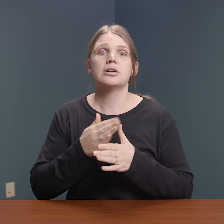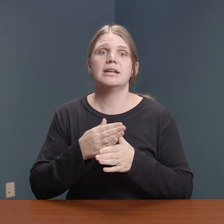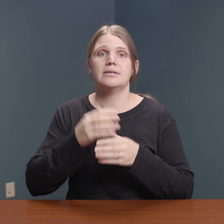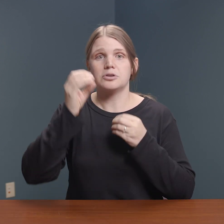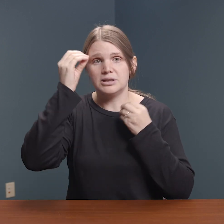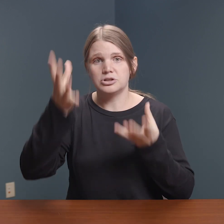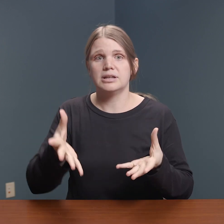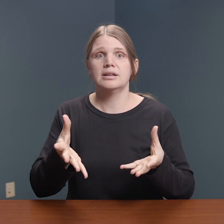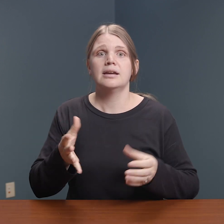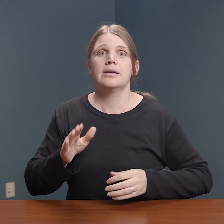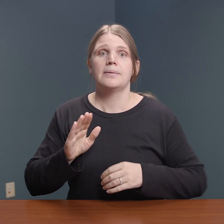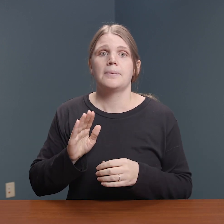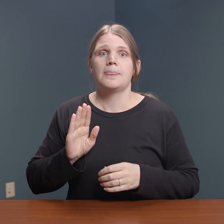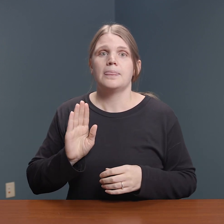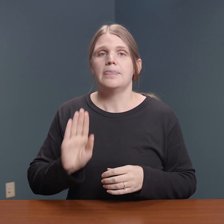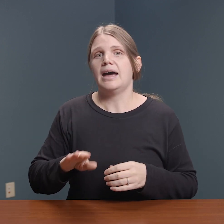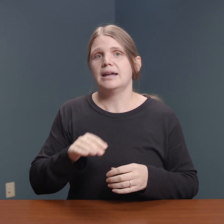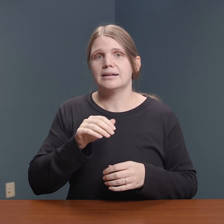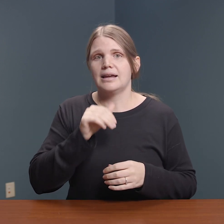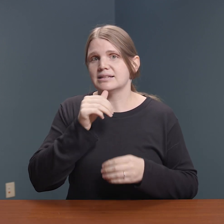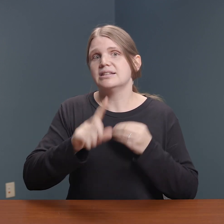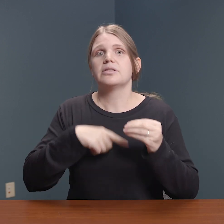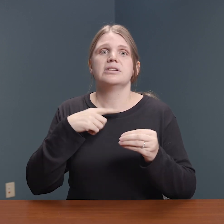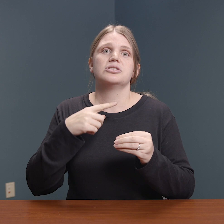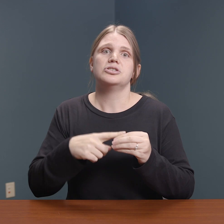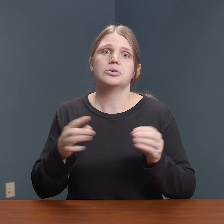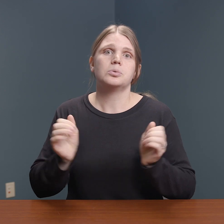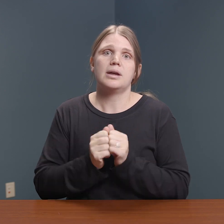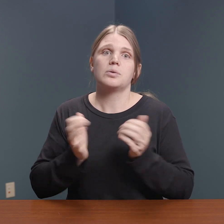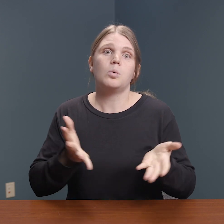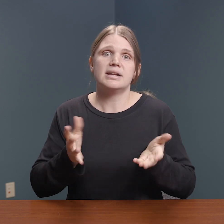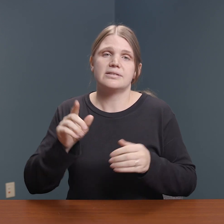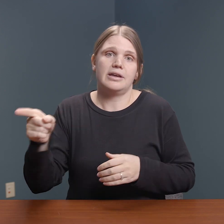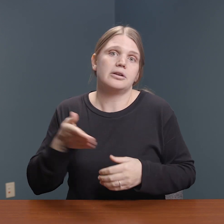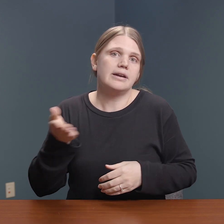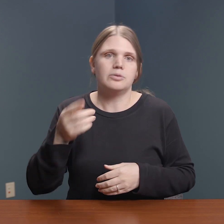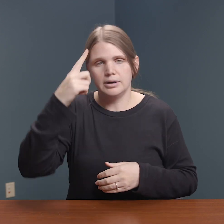Sharing information that has nothing to do with what they are there for.